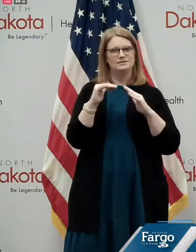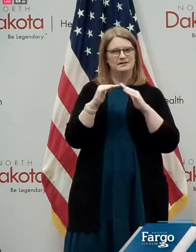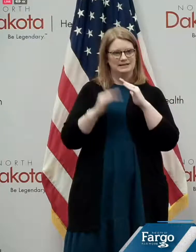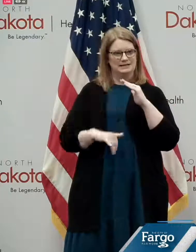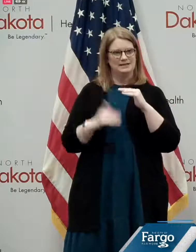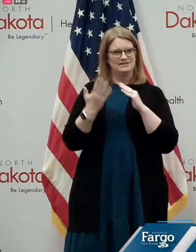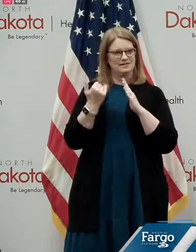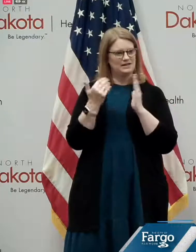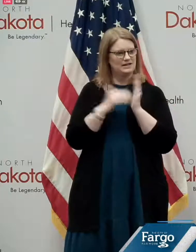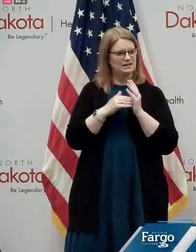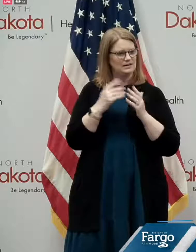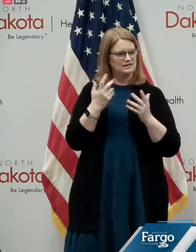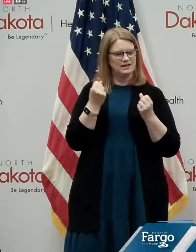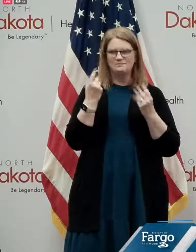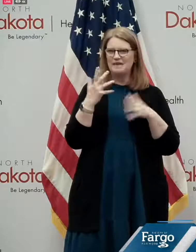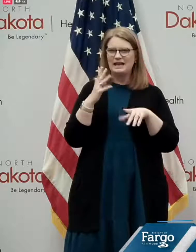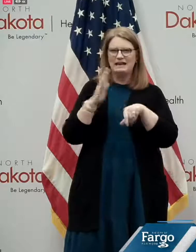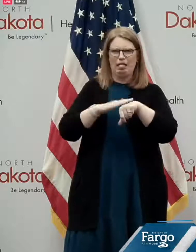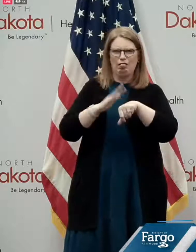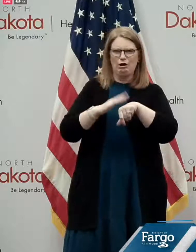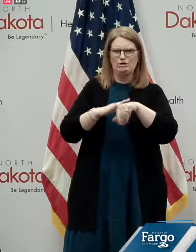last week. You get a lot of alerts, Mike.